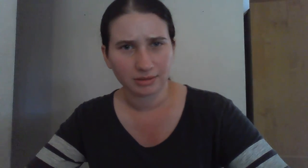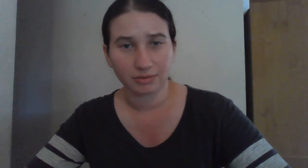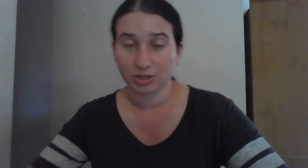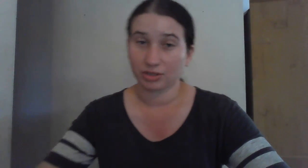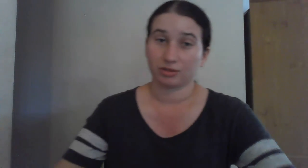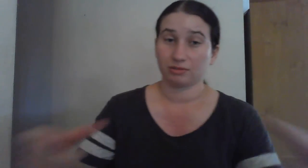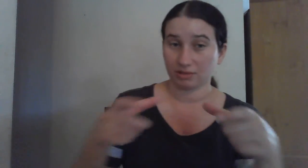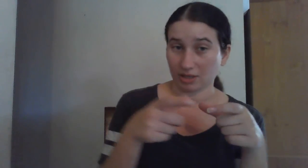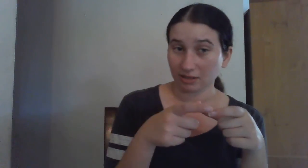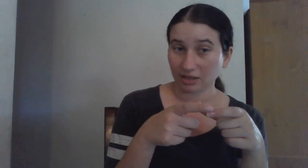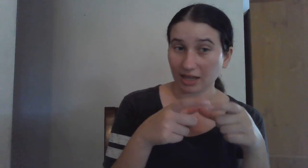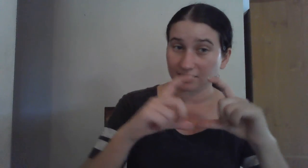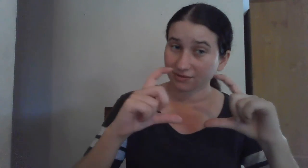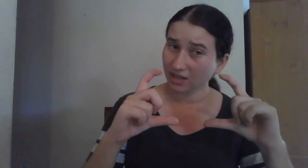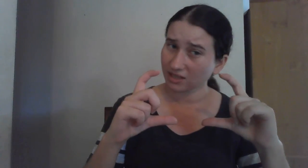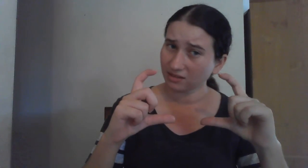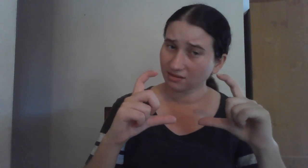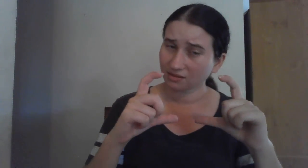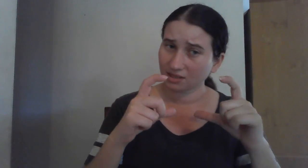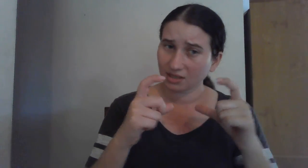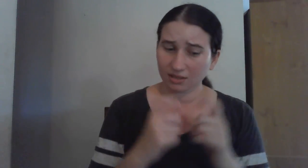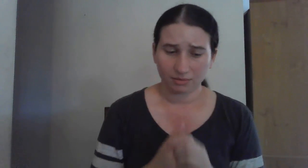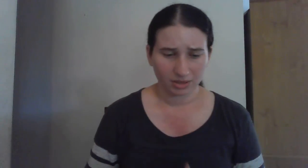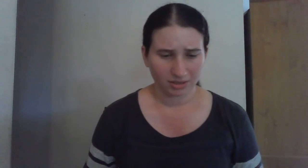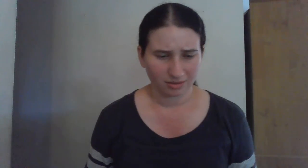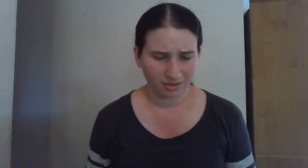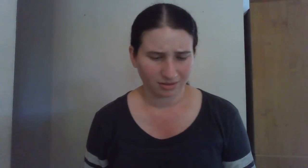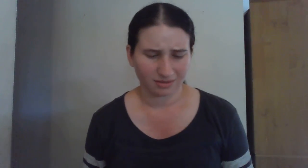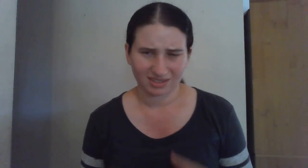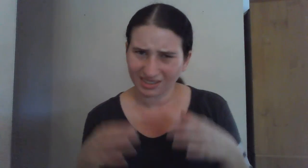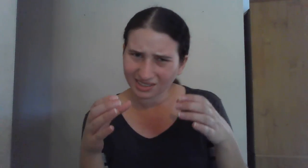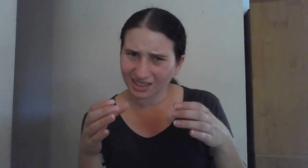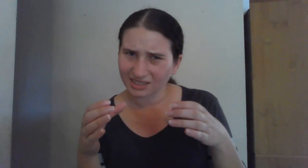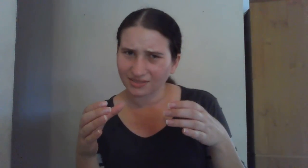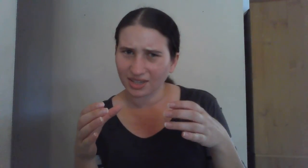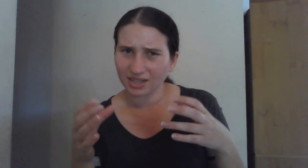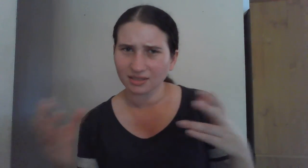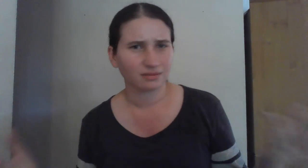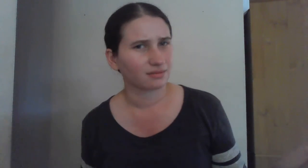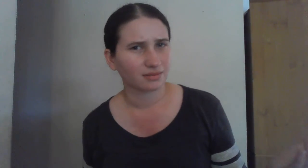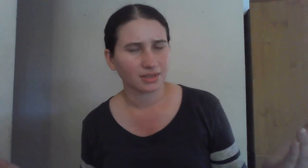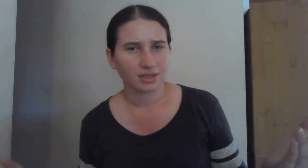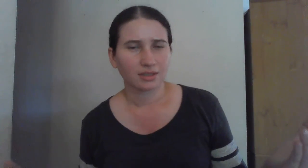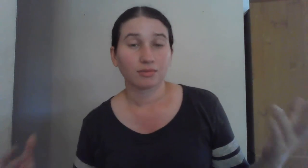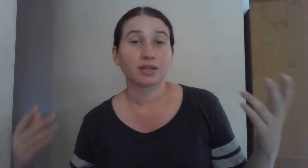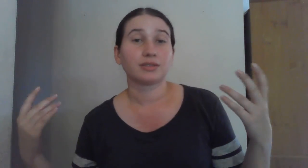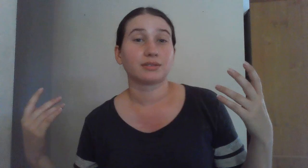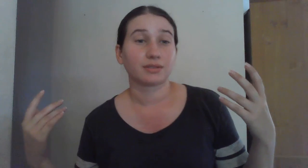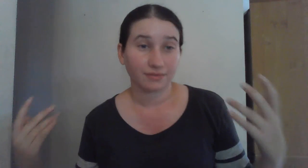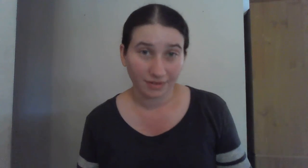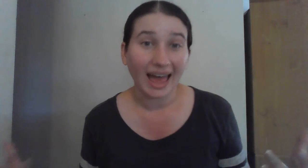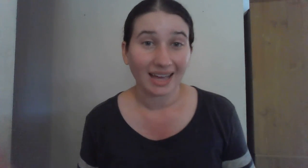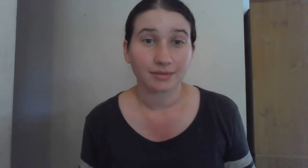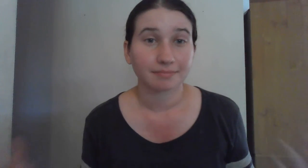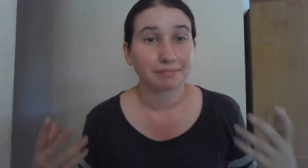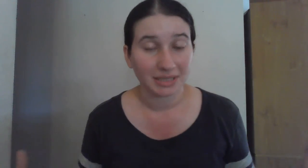Would you use this classifier? Would you use this classifier? Well, it's a flat piece